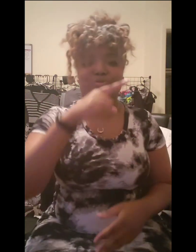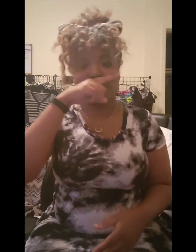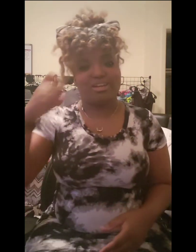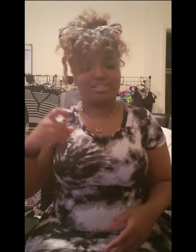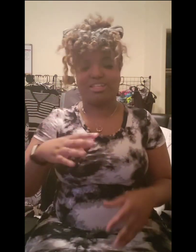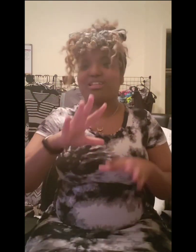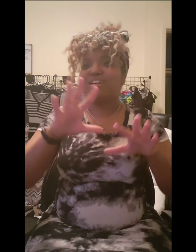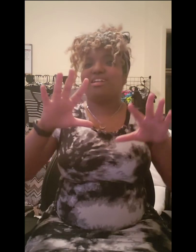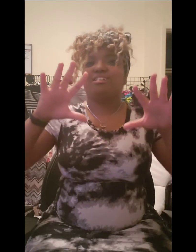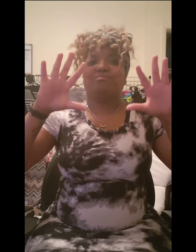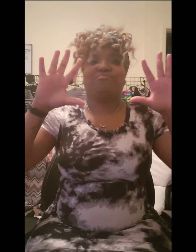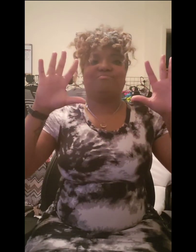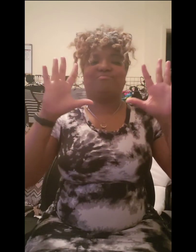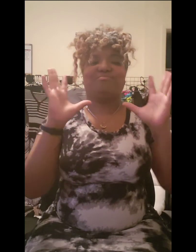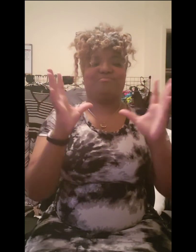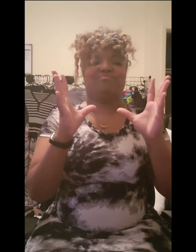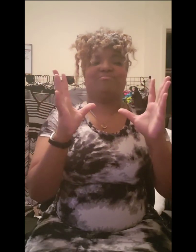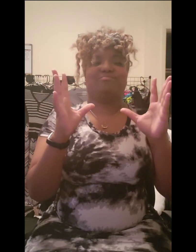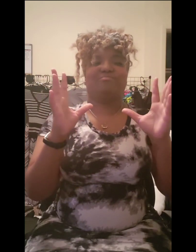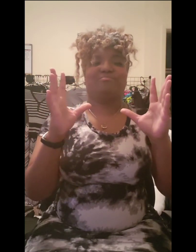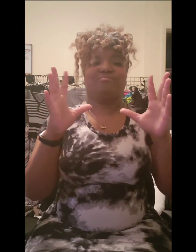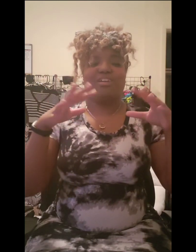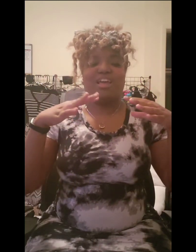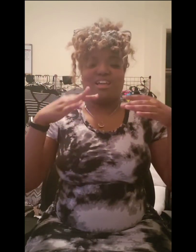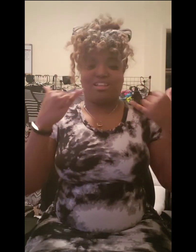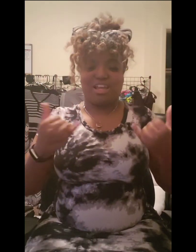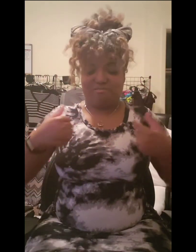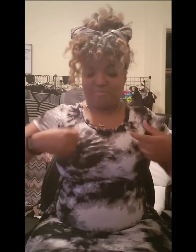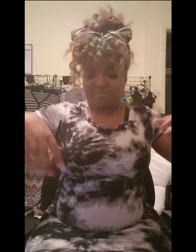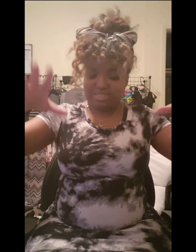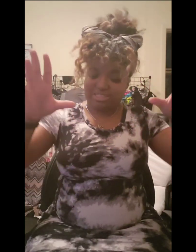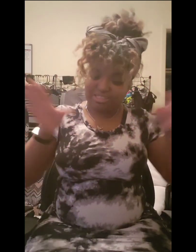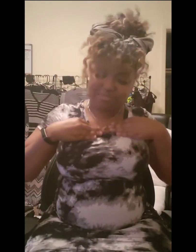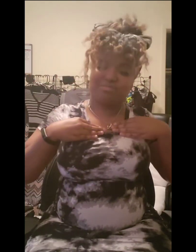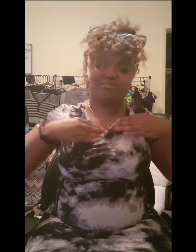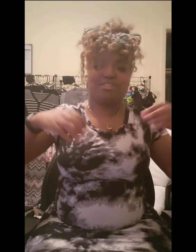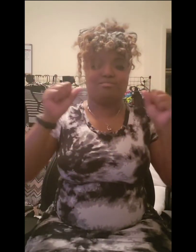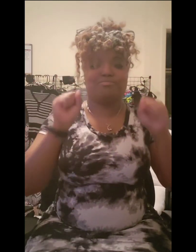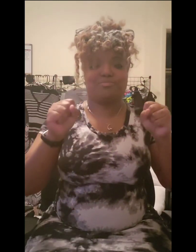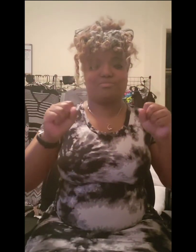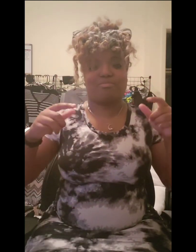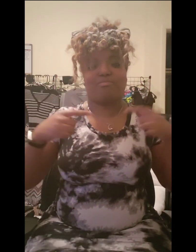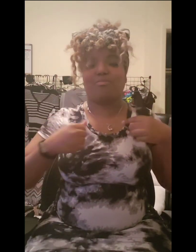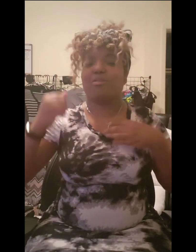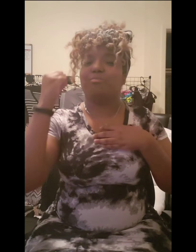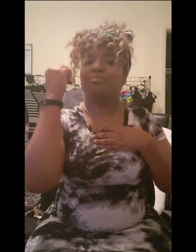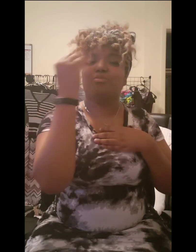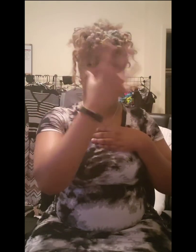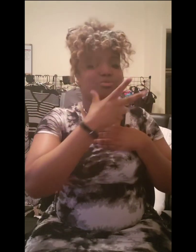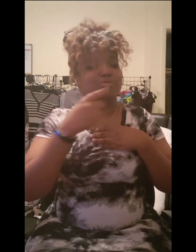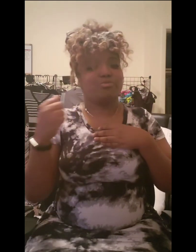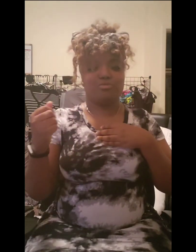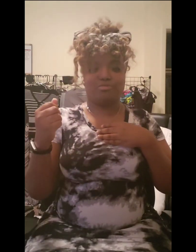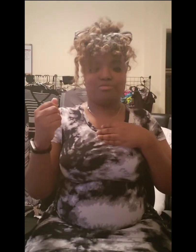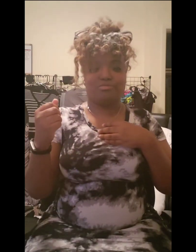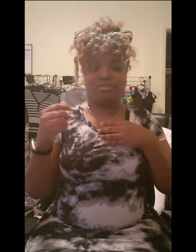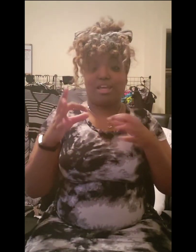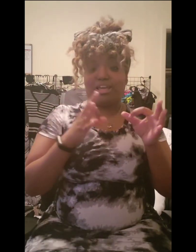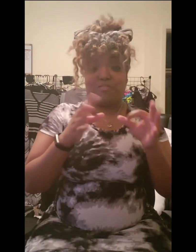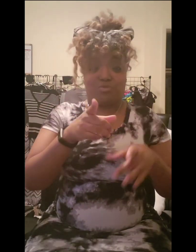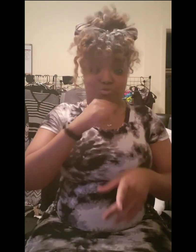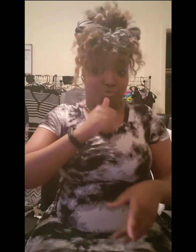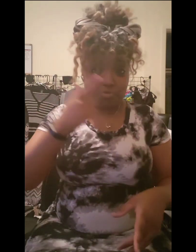Fuck everybody that made me feel so ugly. Like, I was able to get to a point that I could accept myself